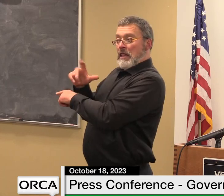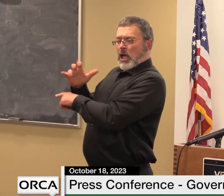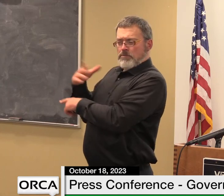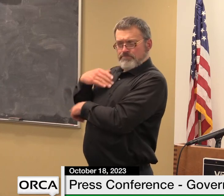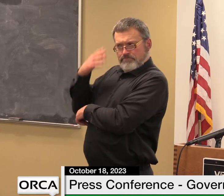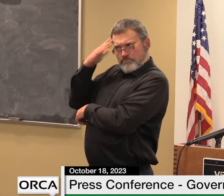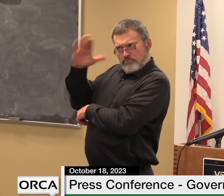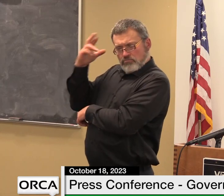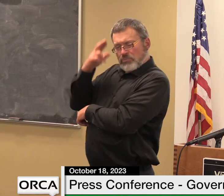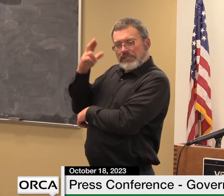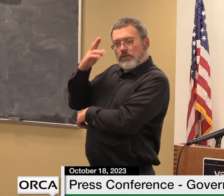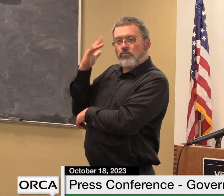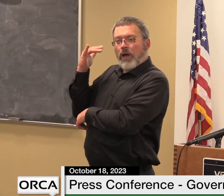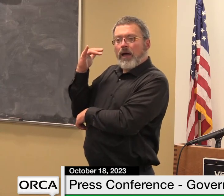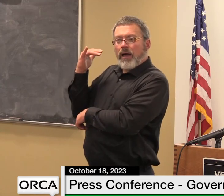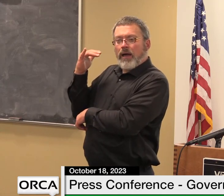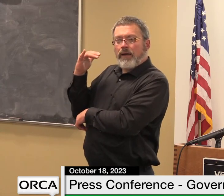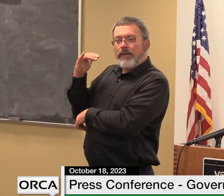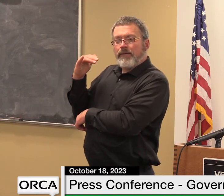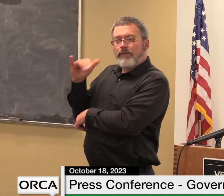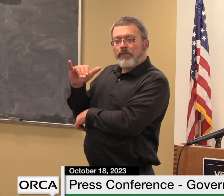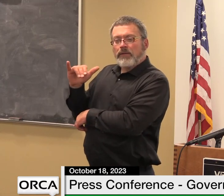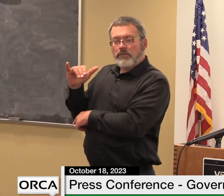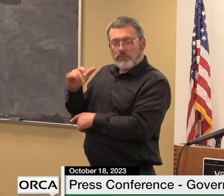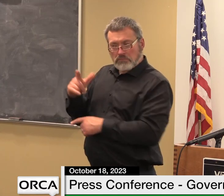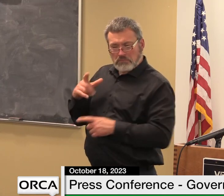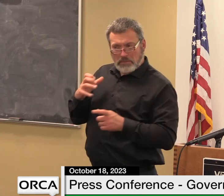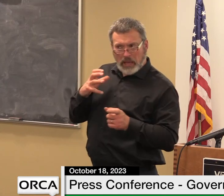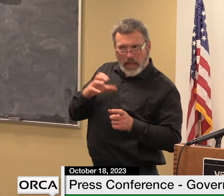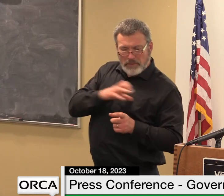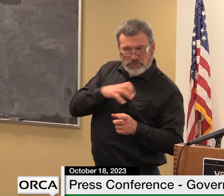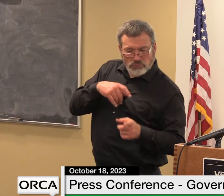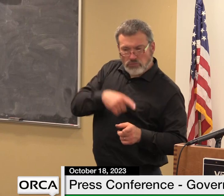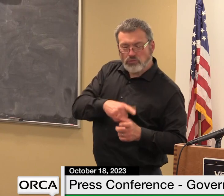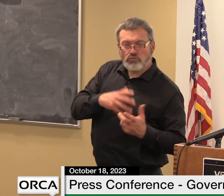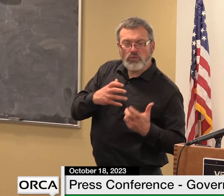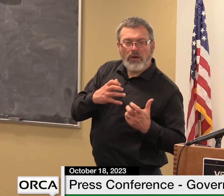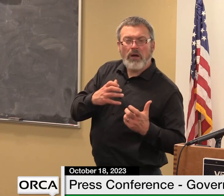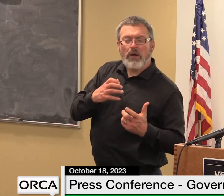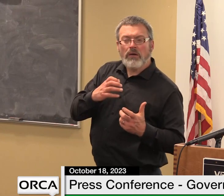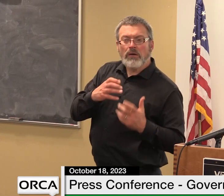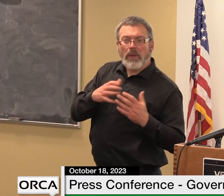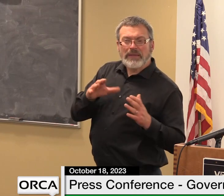Commissioner Morrison, is that something you can comment on or give us an update on?